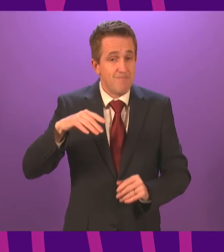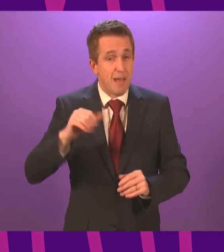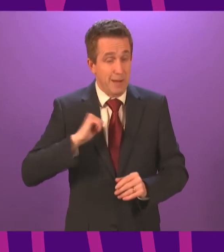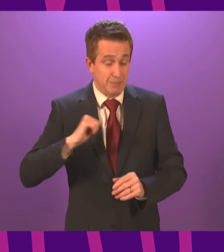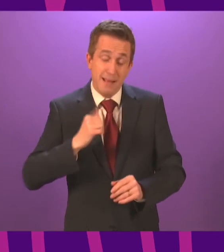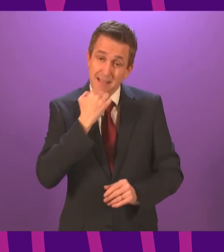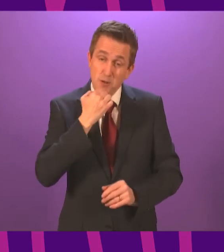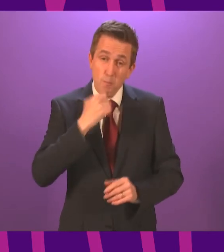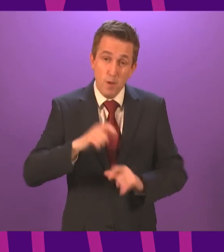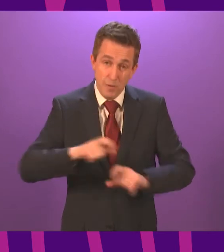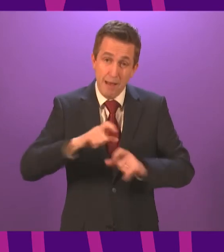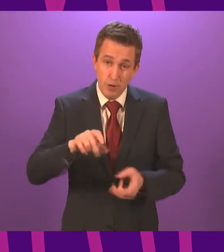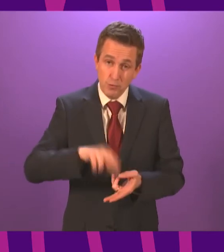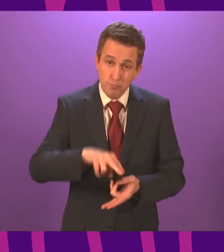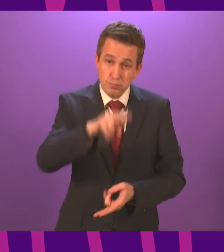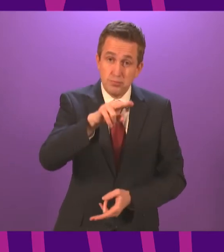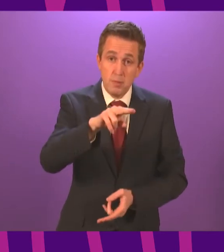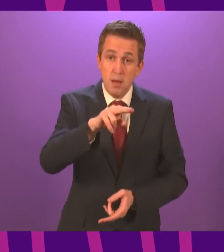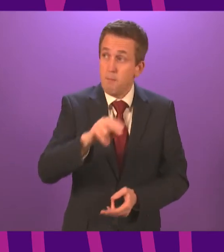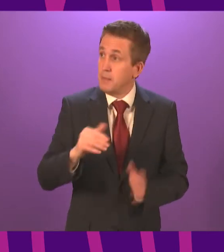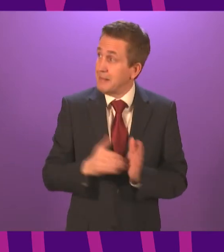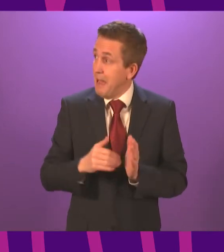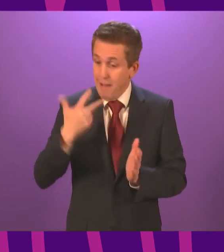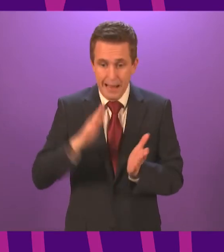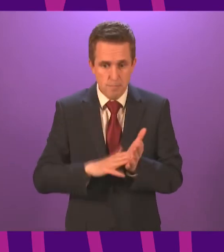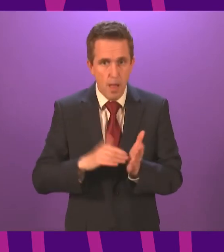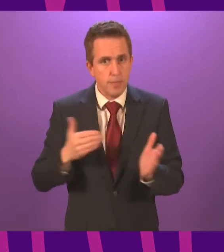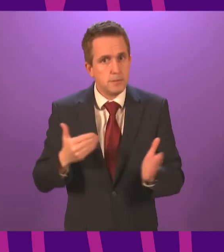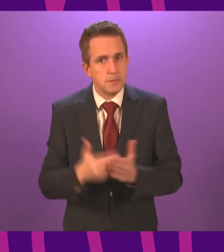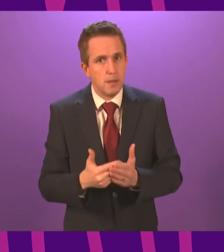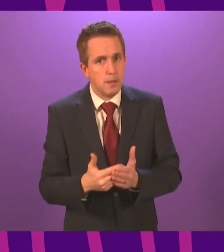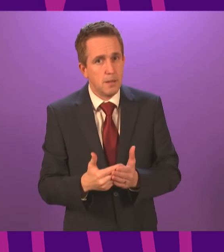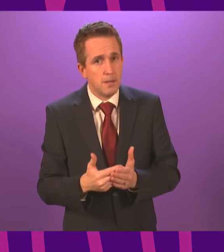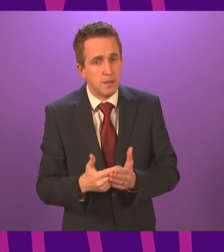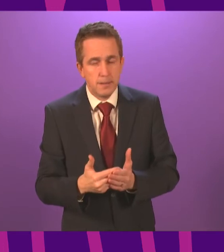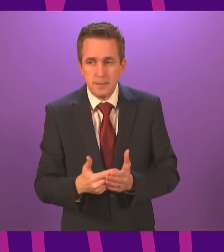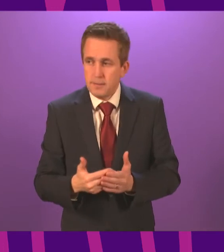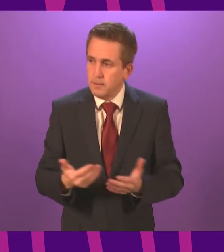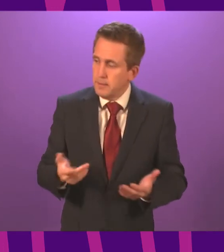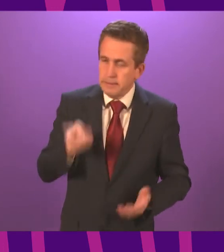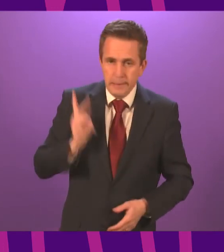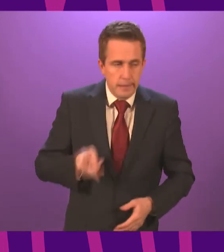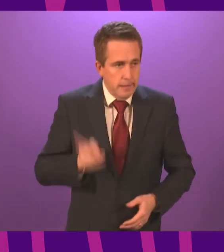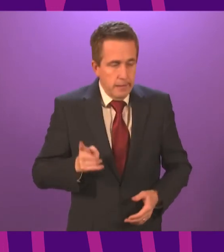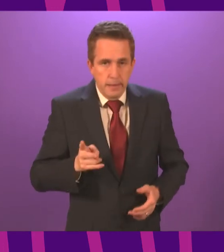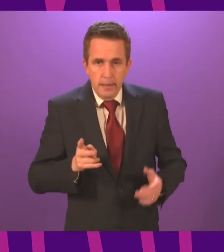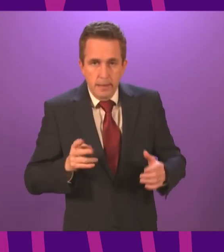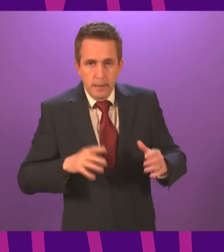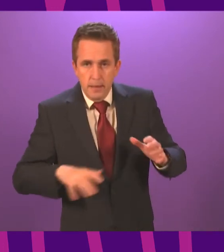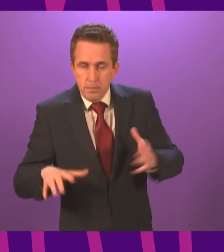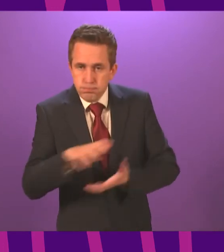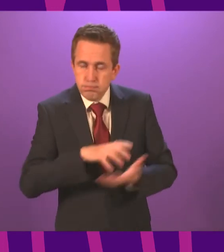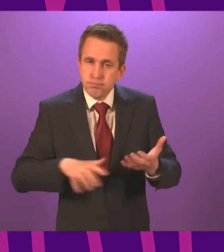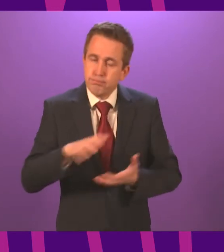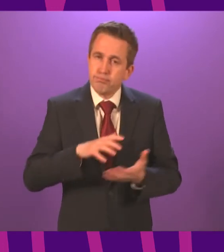to grow. But because, Presiding Officer, 8 months into this pandemic, we find ourselves where we did not want to be, at the heart of a